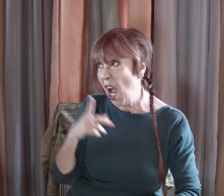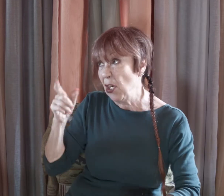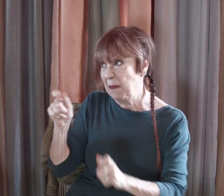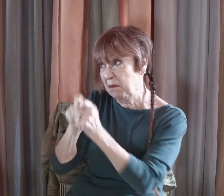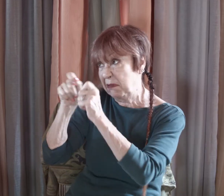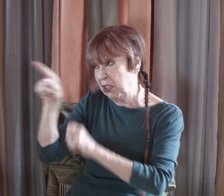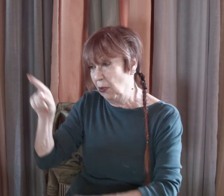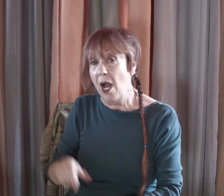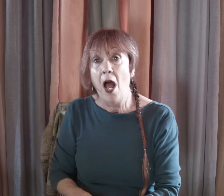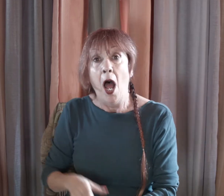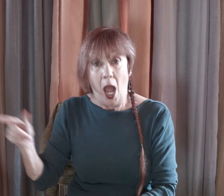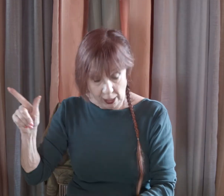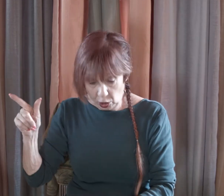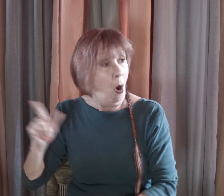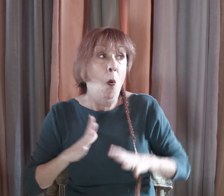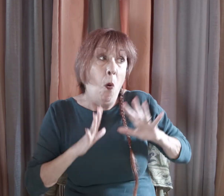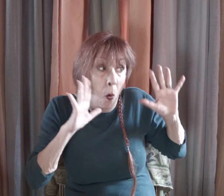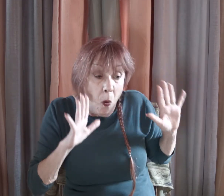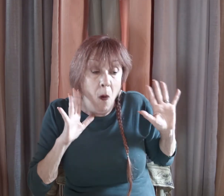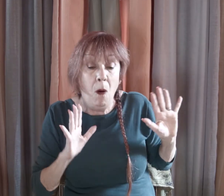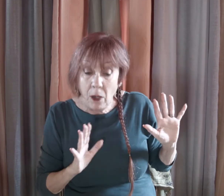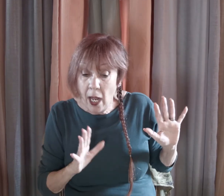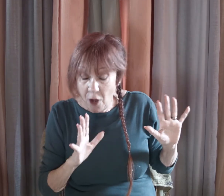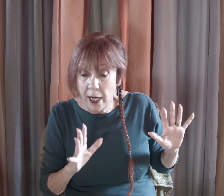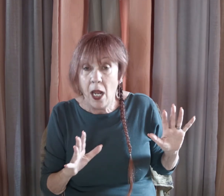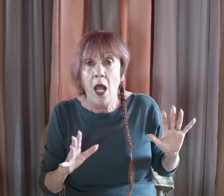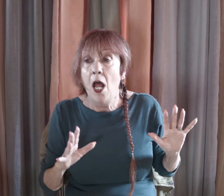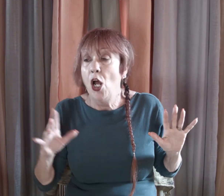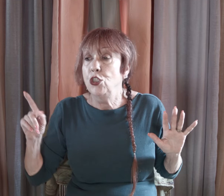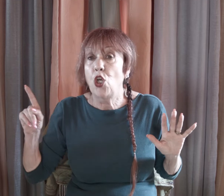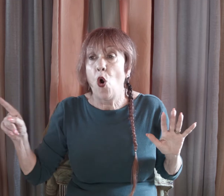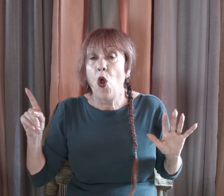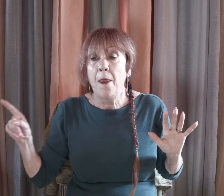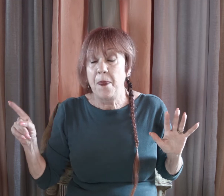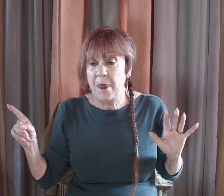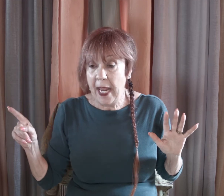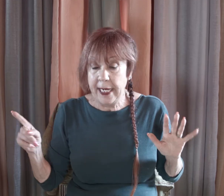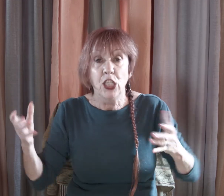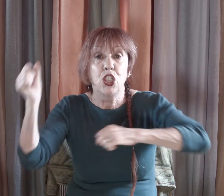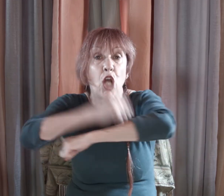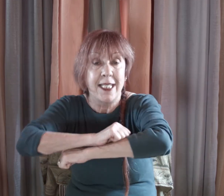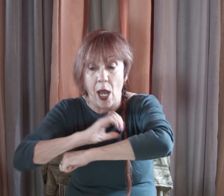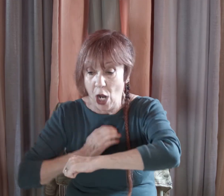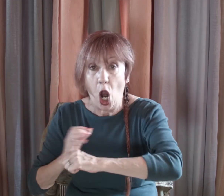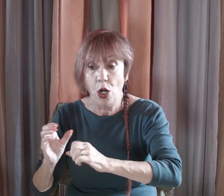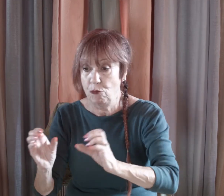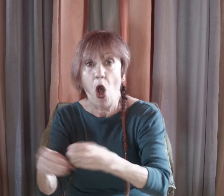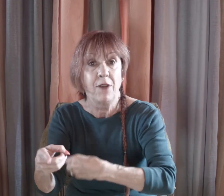just go after you forever. And so they banned the tables at Bancroft and Telegraph where we did all of our organizing. They